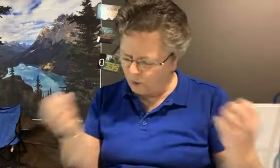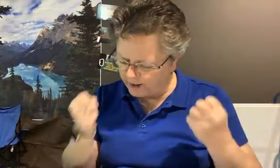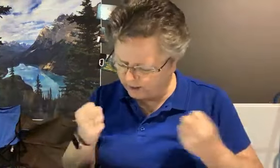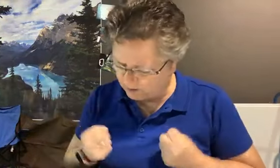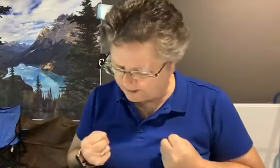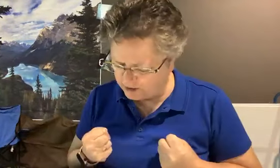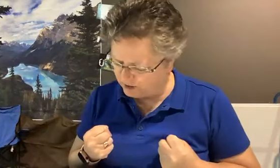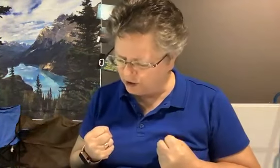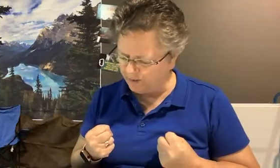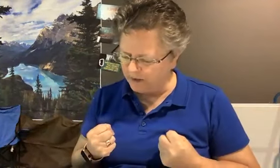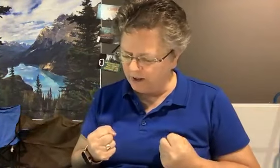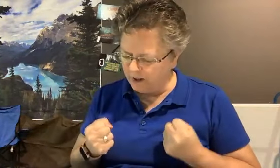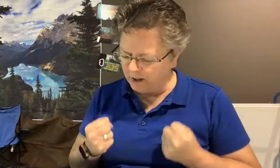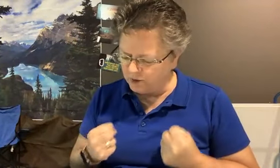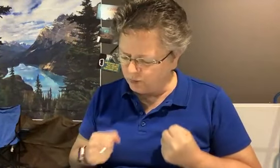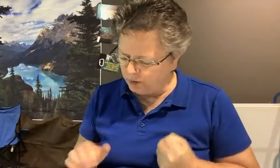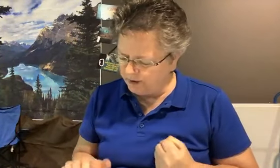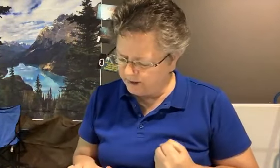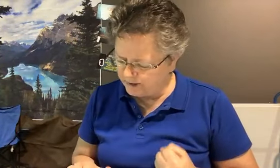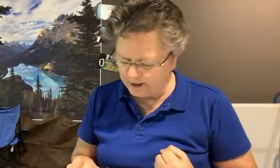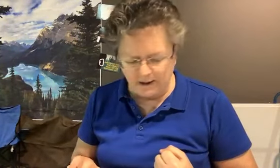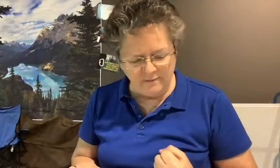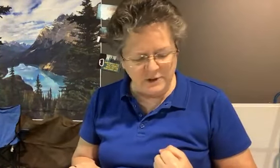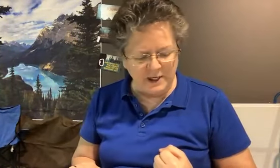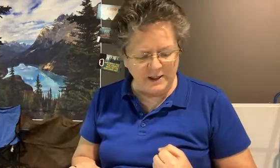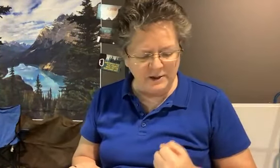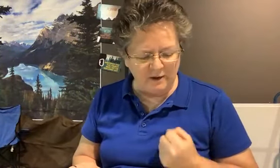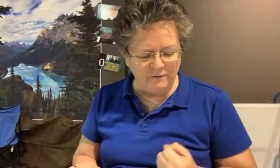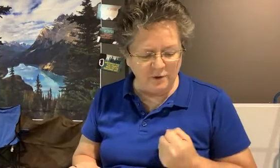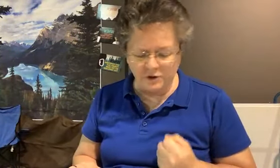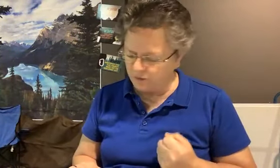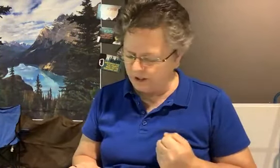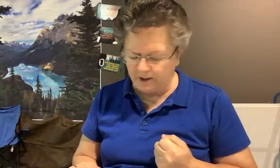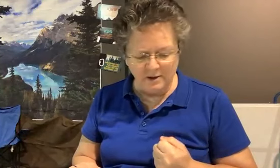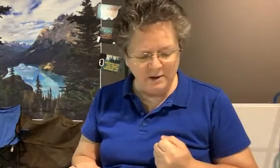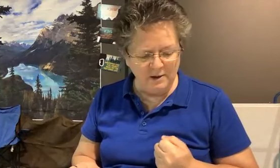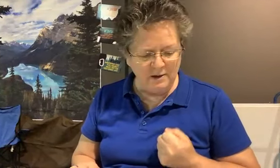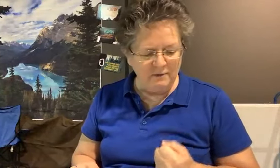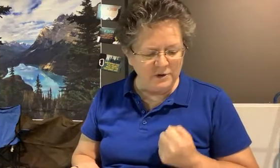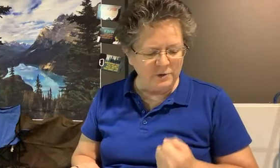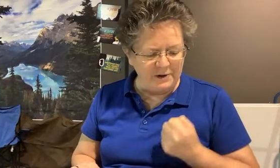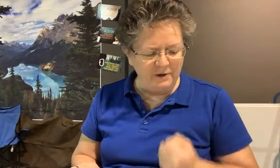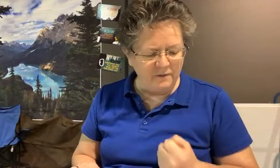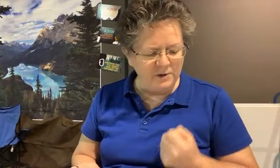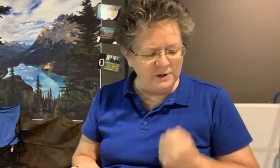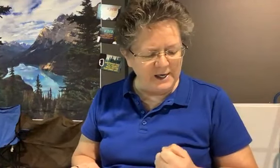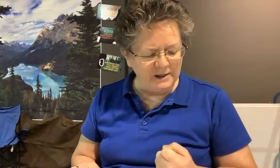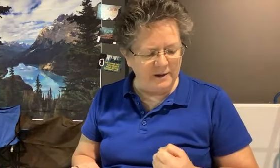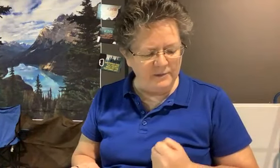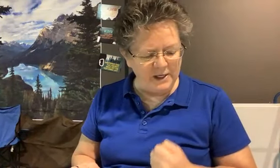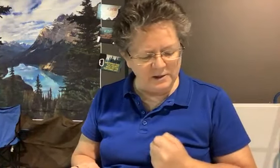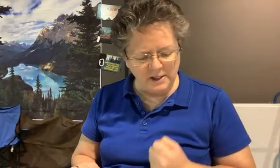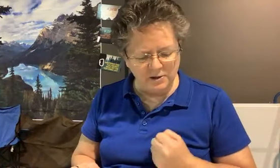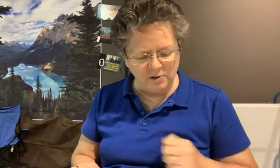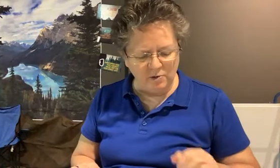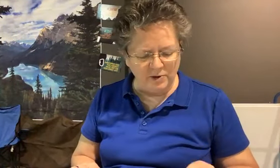wanting relationship is really seen and emphasized in verse 3. Verse 3, therefore say to them, thus says the Lord of